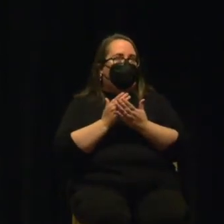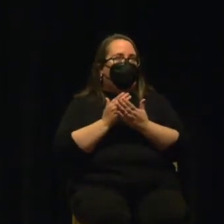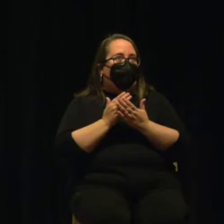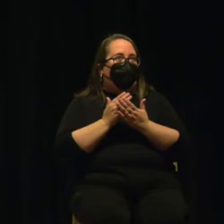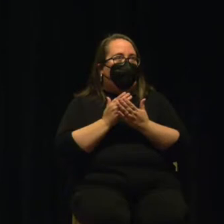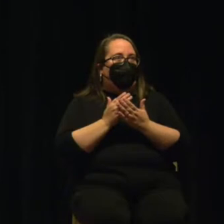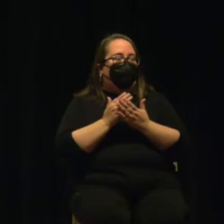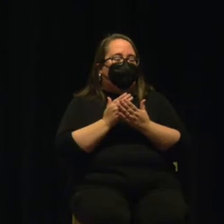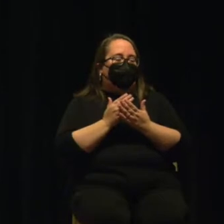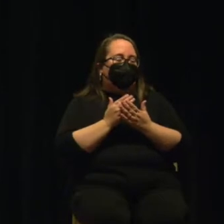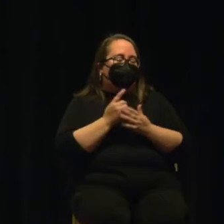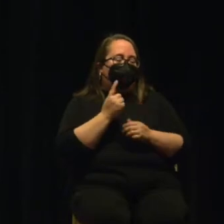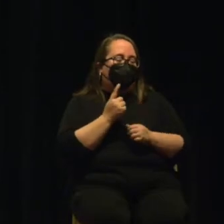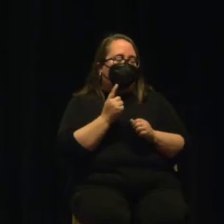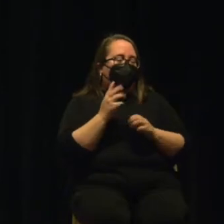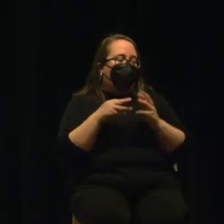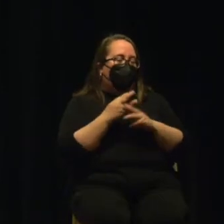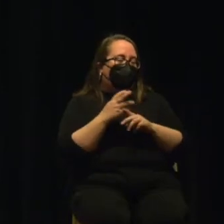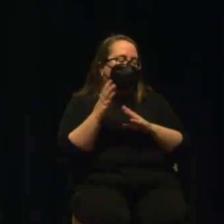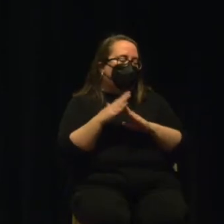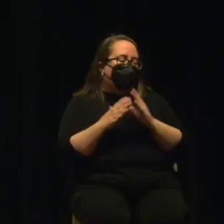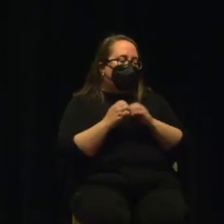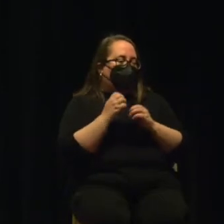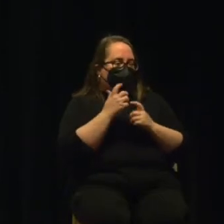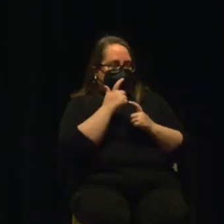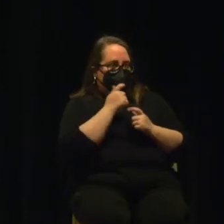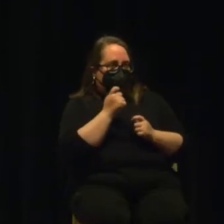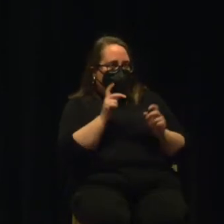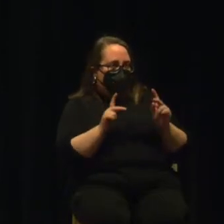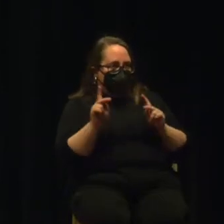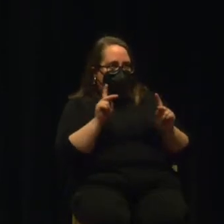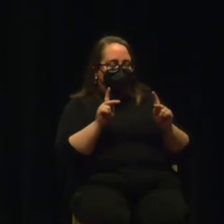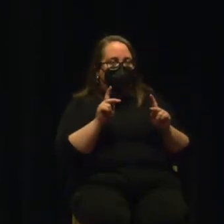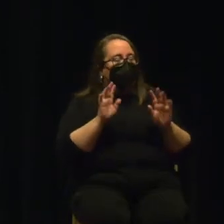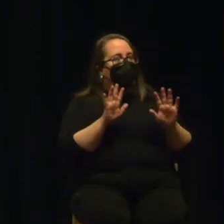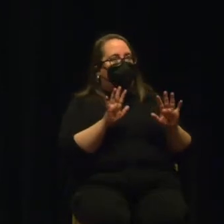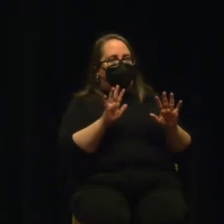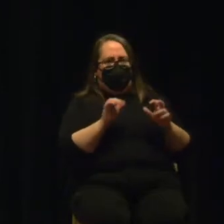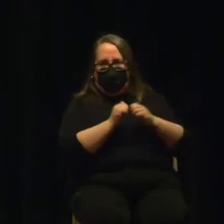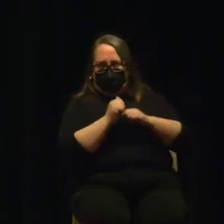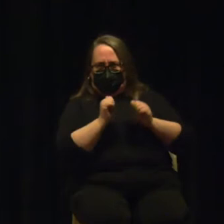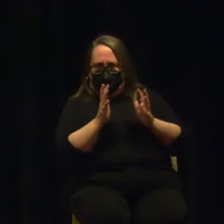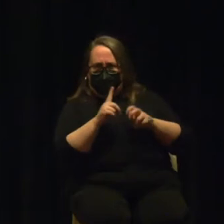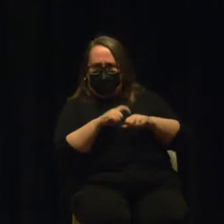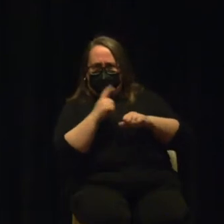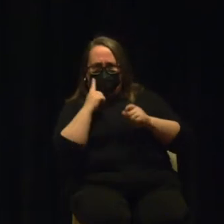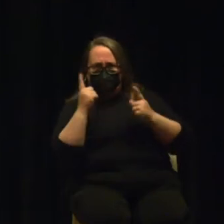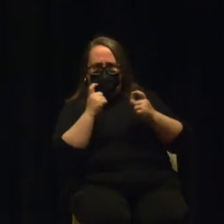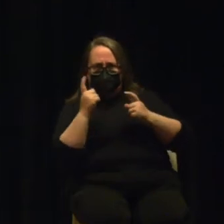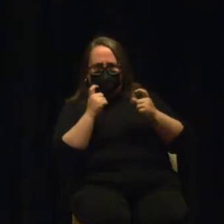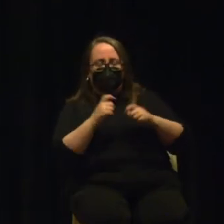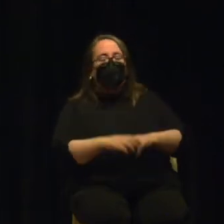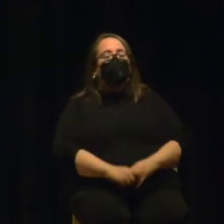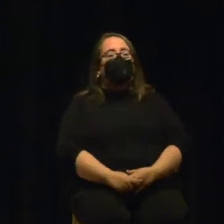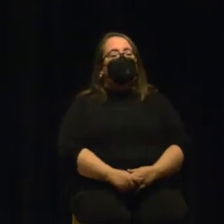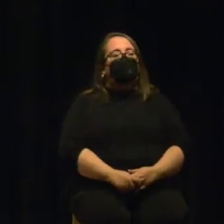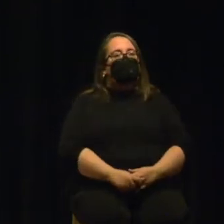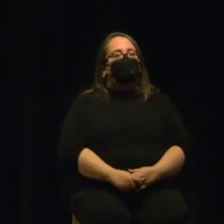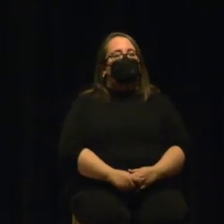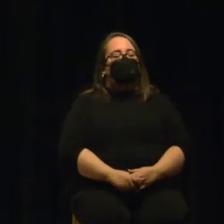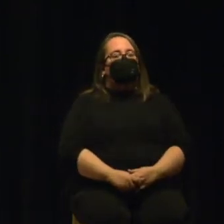most fascinating people. So is there, I want to make sure I get to questions. Yeah. Is there another